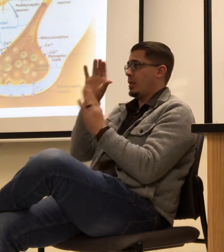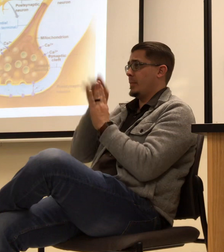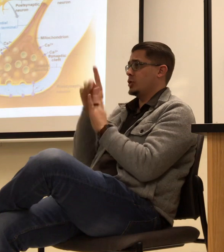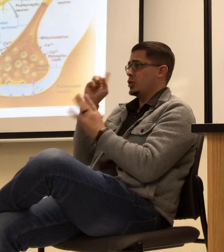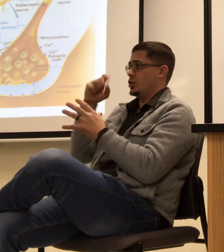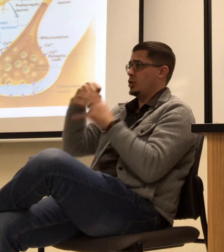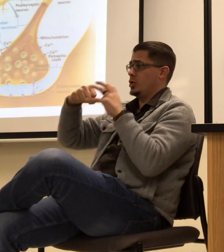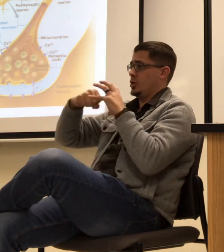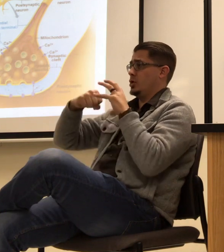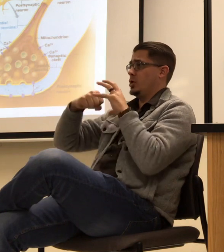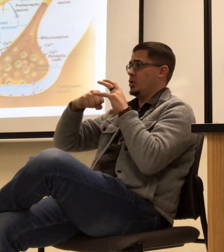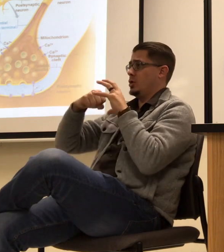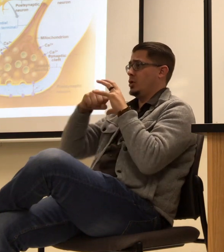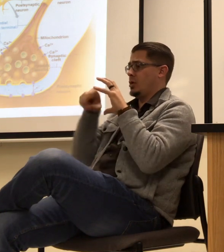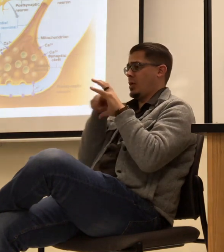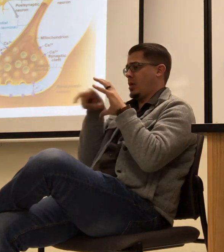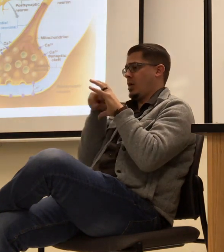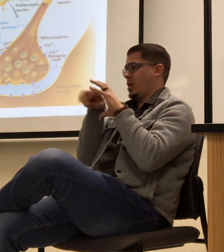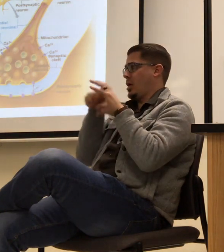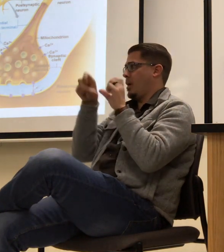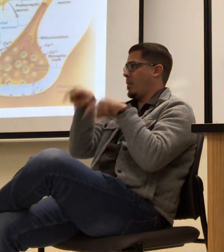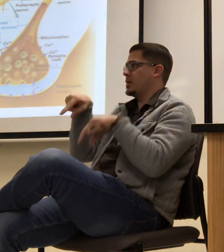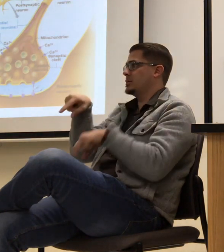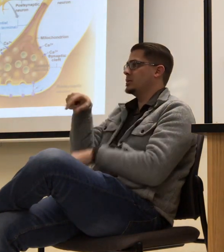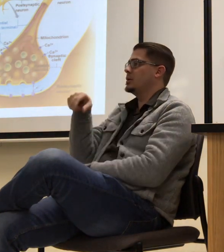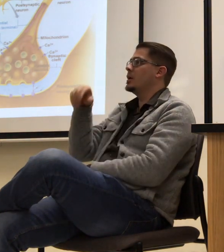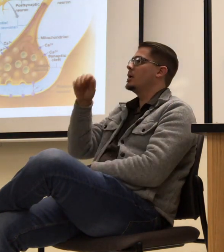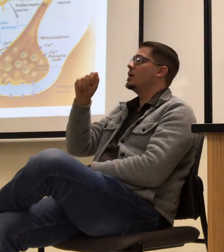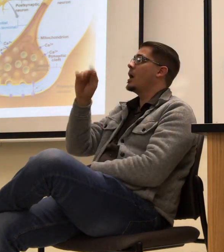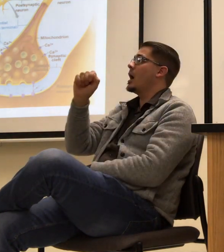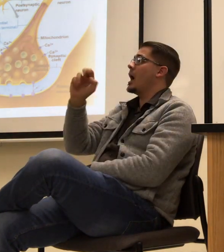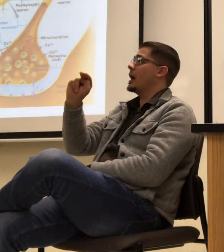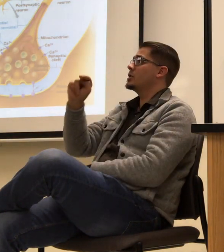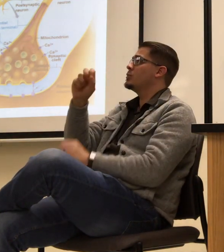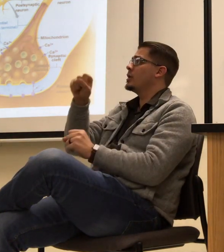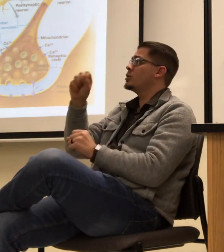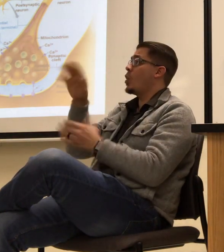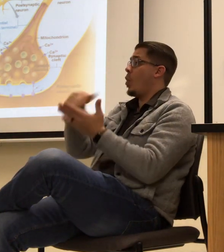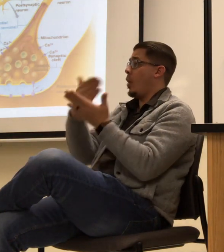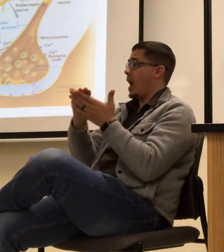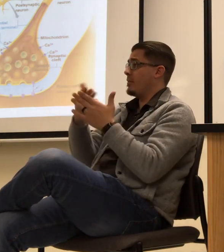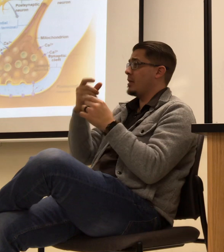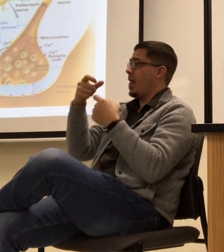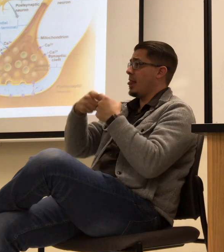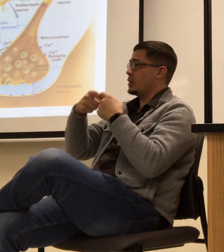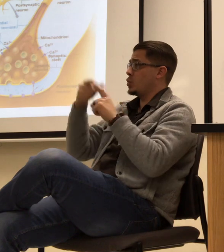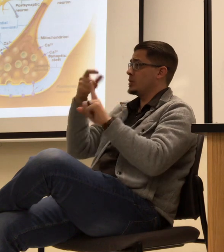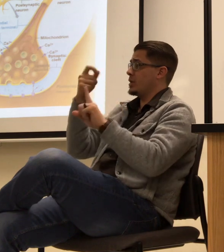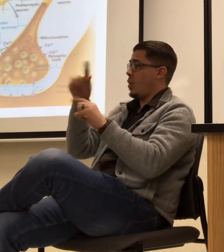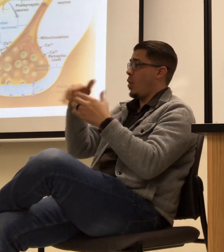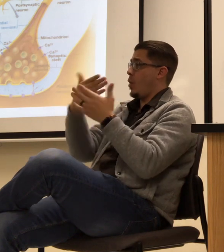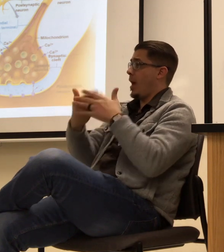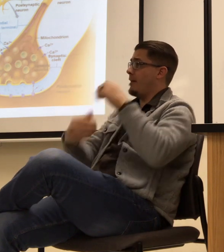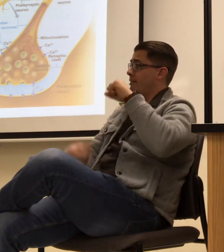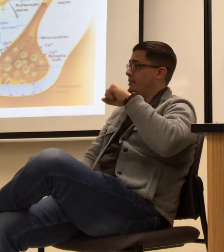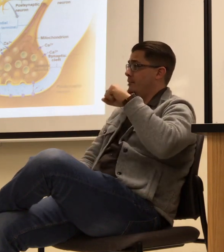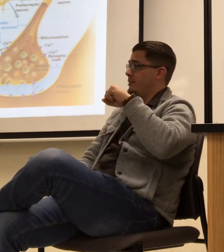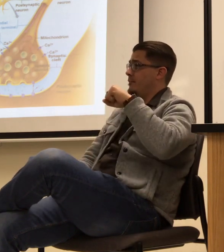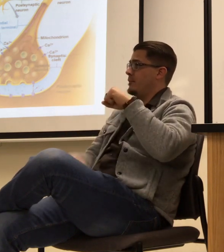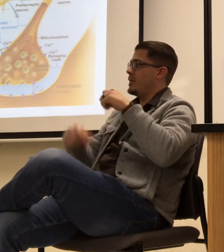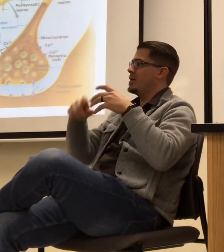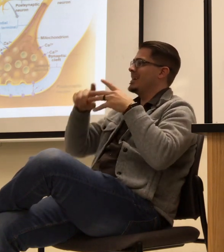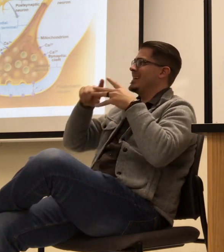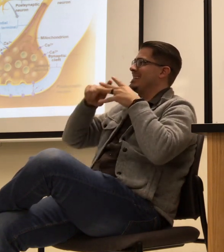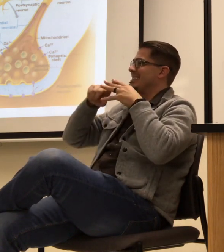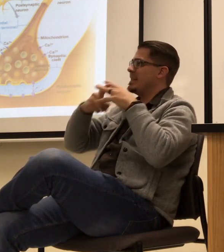before. Because when the action potential arrives, when the electrical signal arrives, it stimulates the